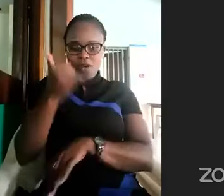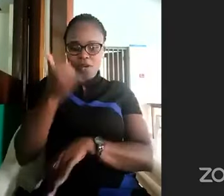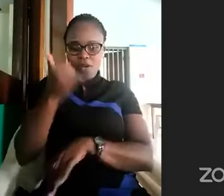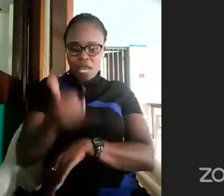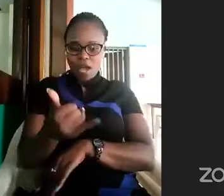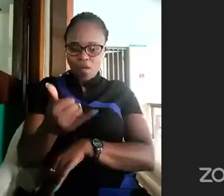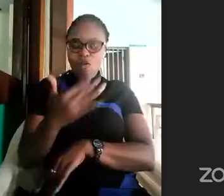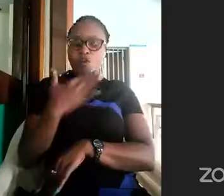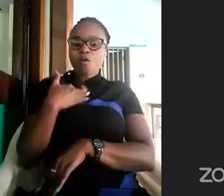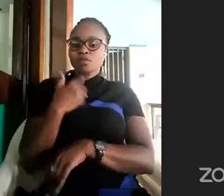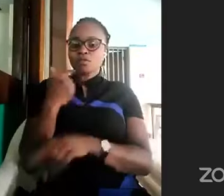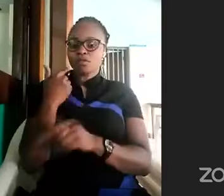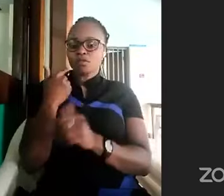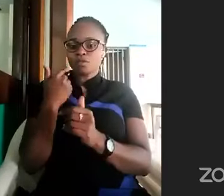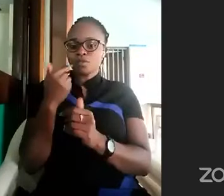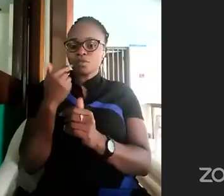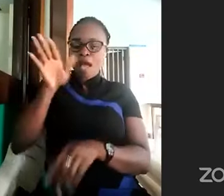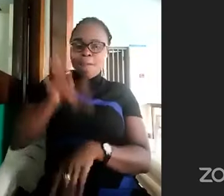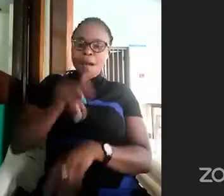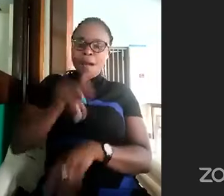us in regard to their lived experiences. When